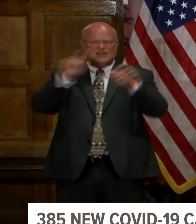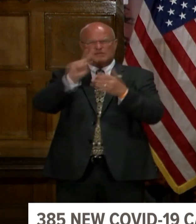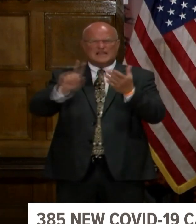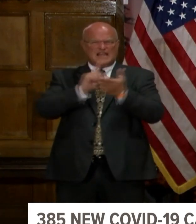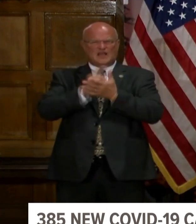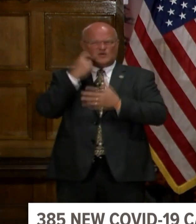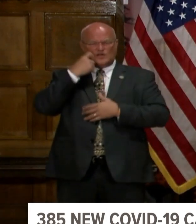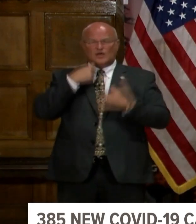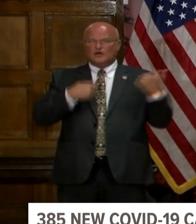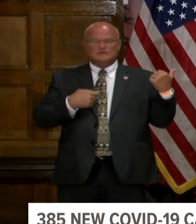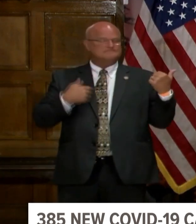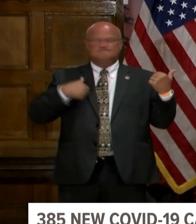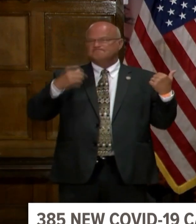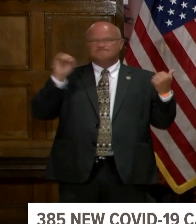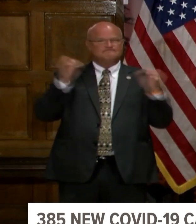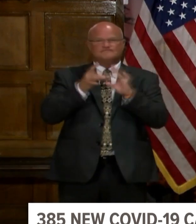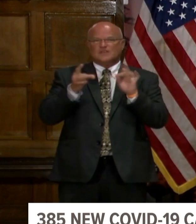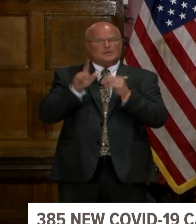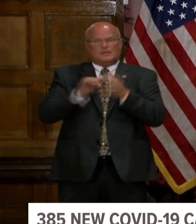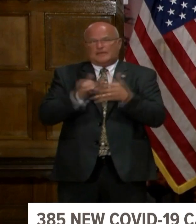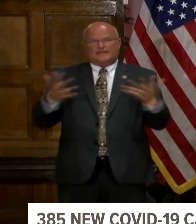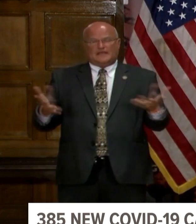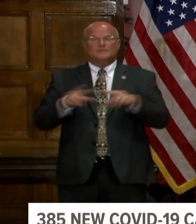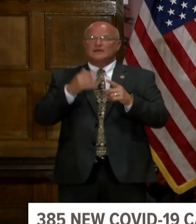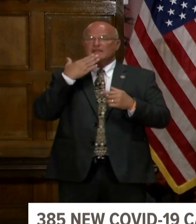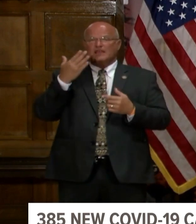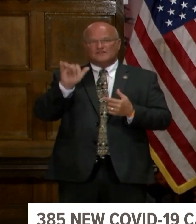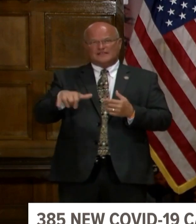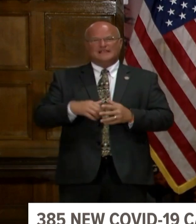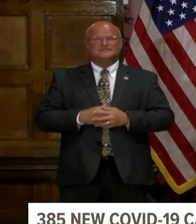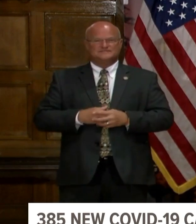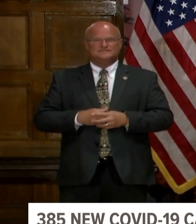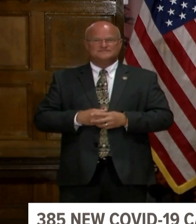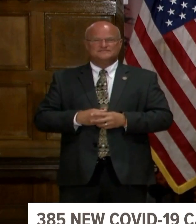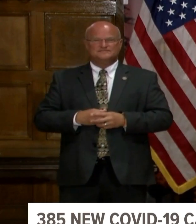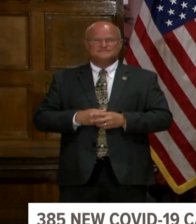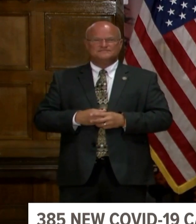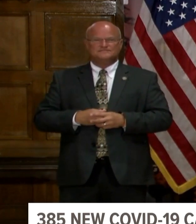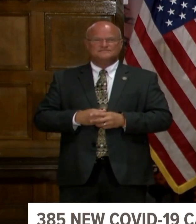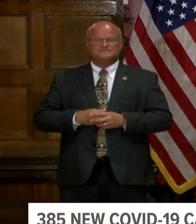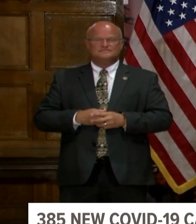ago. So Yeah, I have no comment on that, but thank you for that.